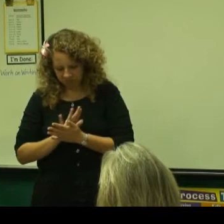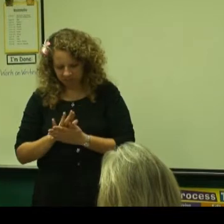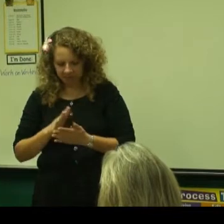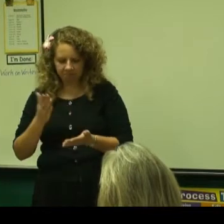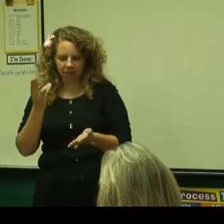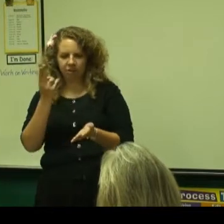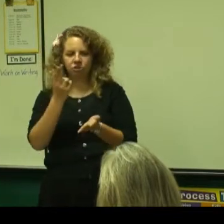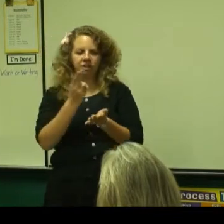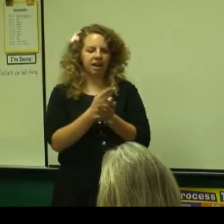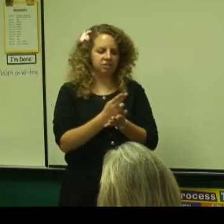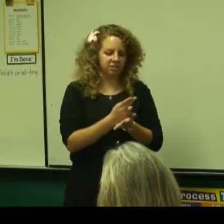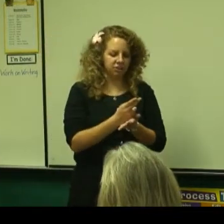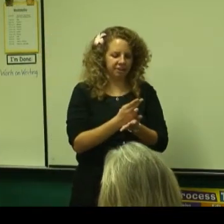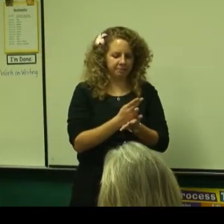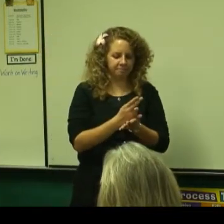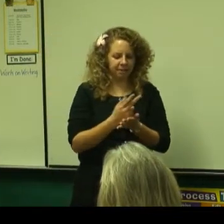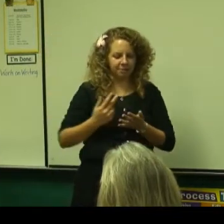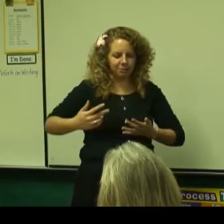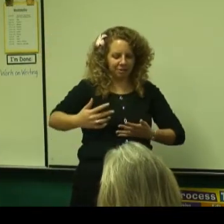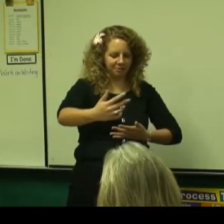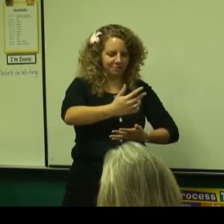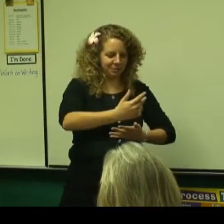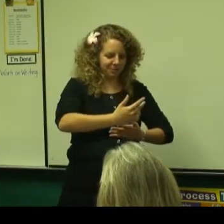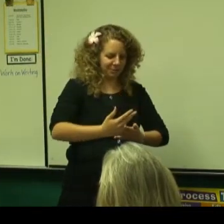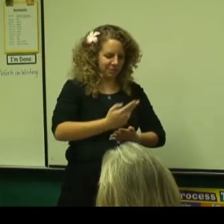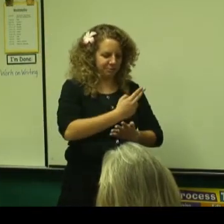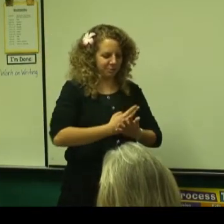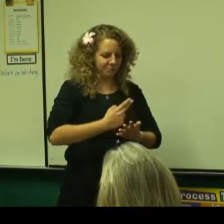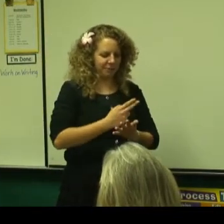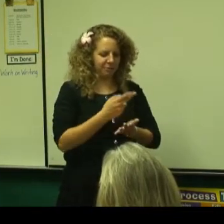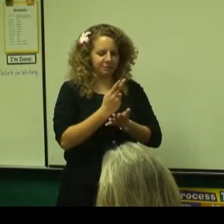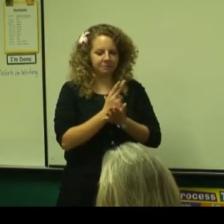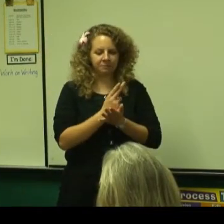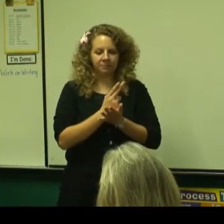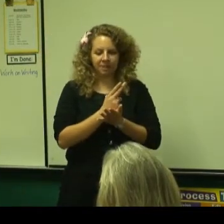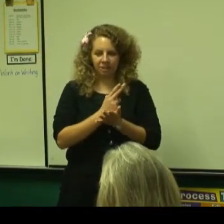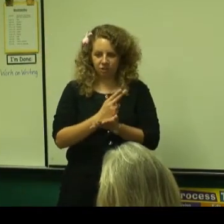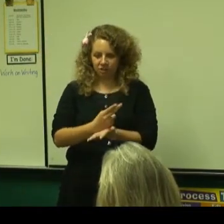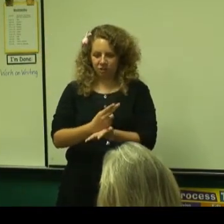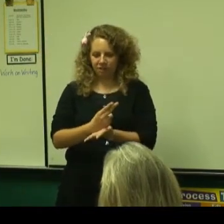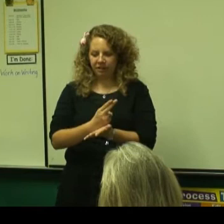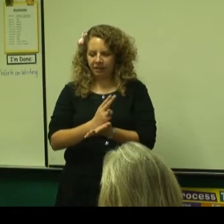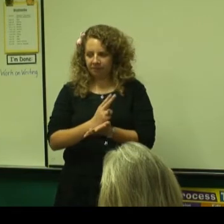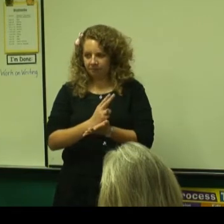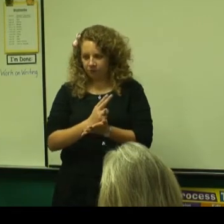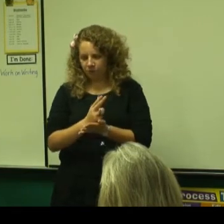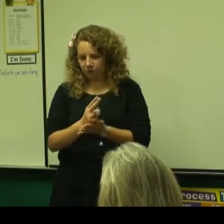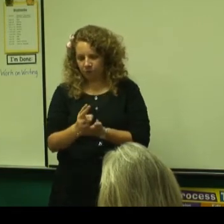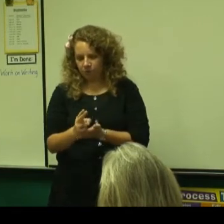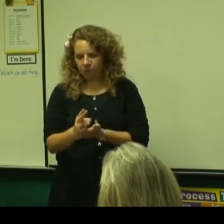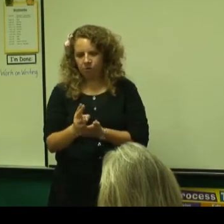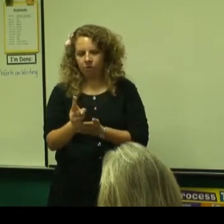Yeah, I usually actually start here. I was going from this way, so I was going backwards. I usually start right here, go forward,